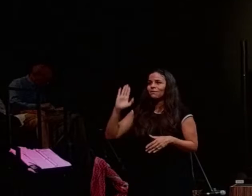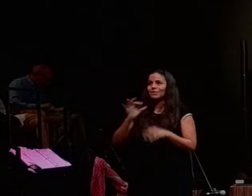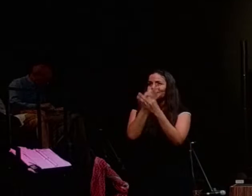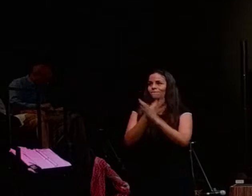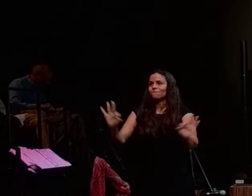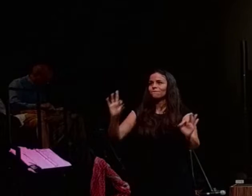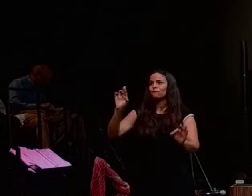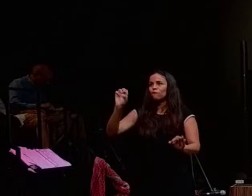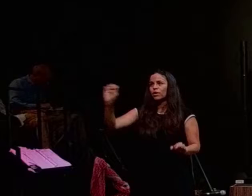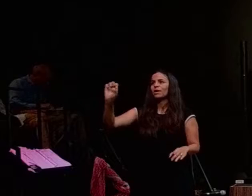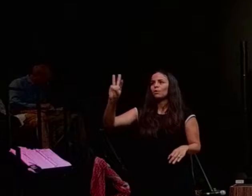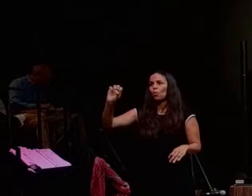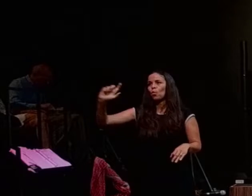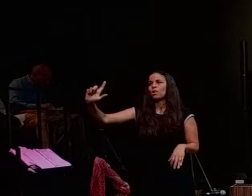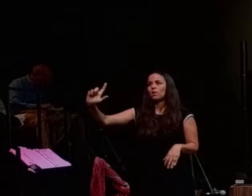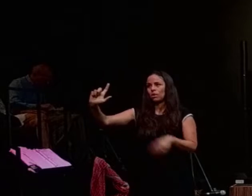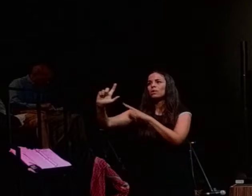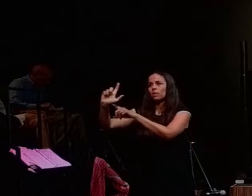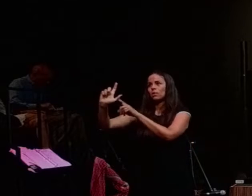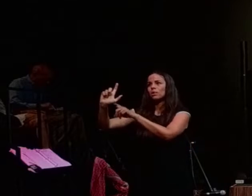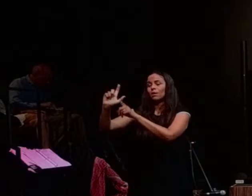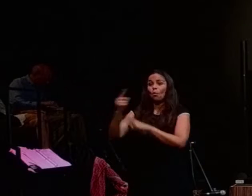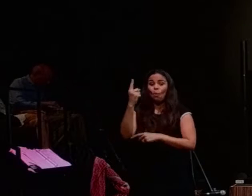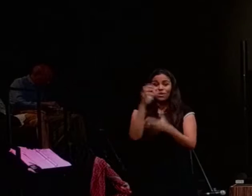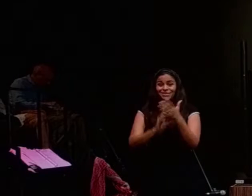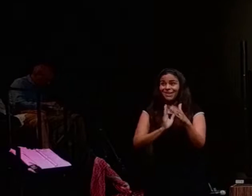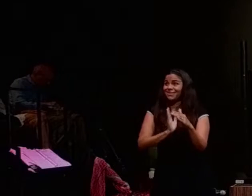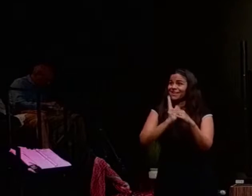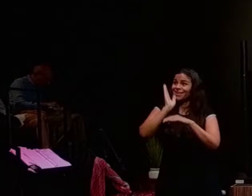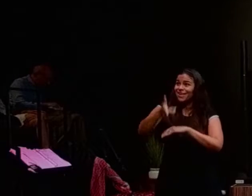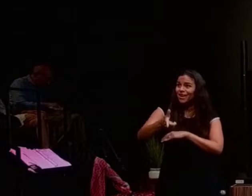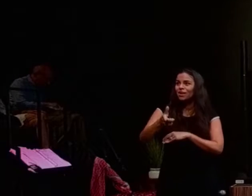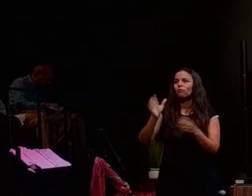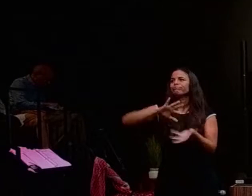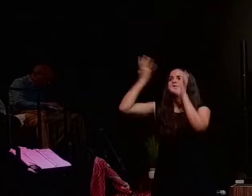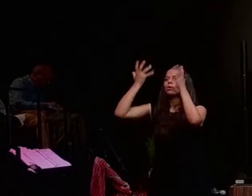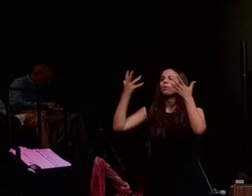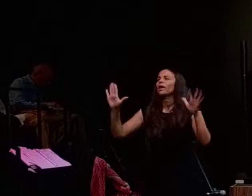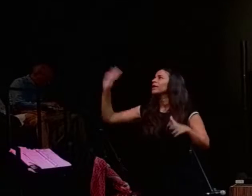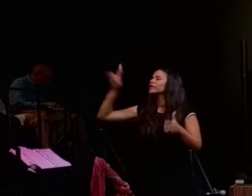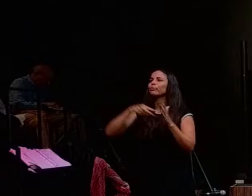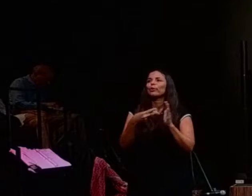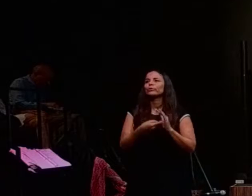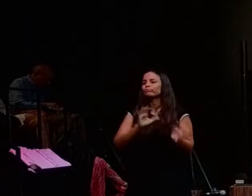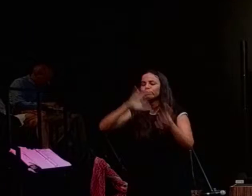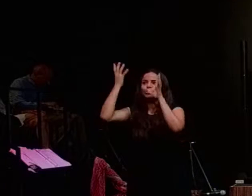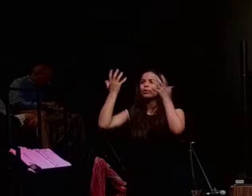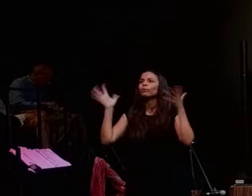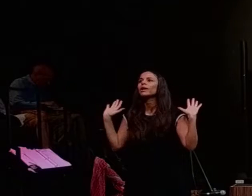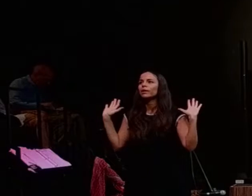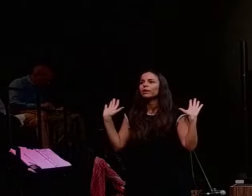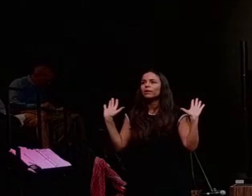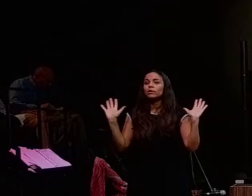will, right? God gave us free will, and it took us about a chapter and a half to really blow it, what God's intended purpose was. As